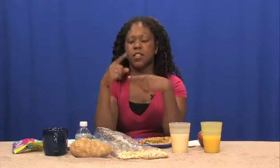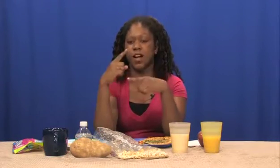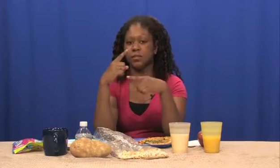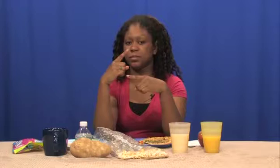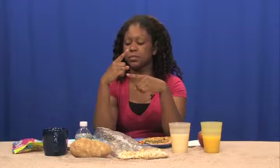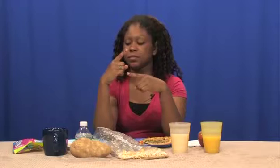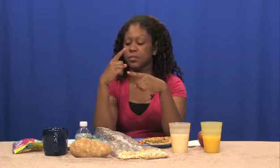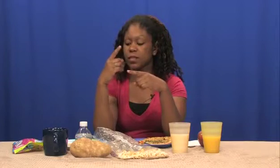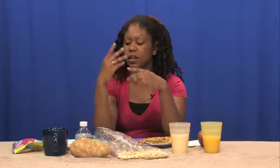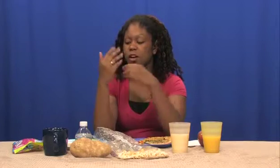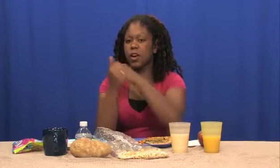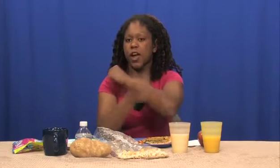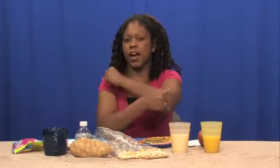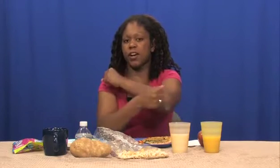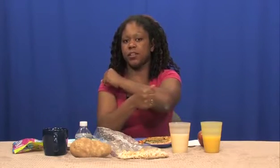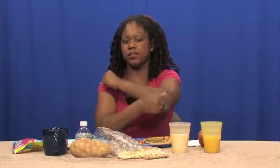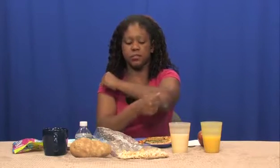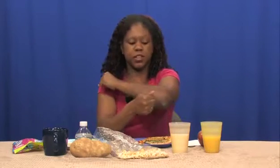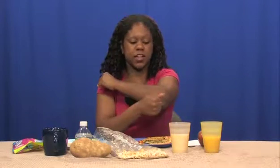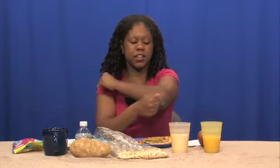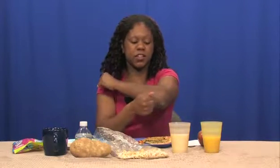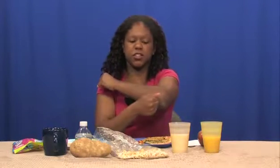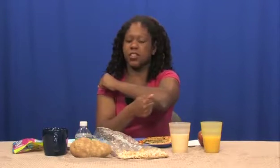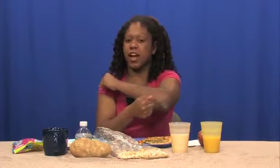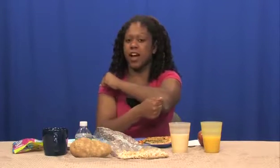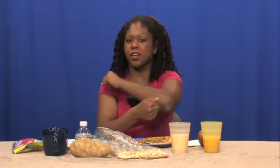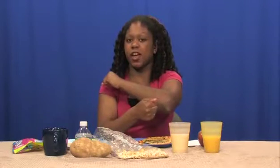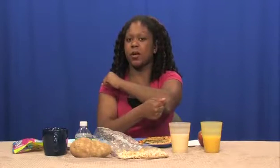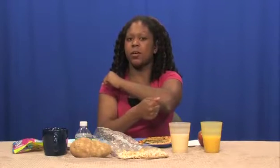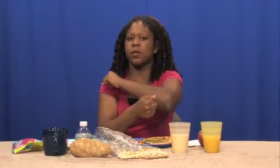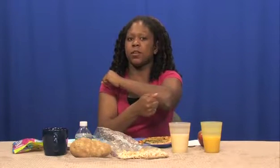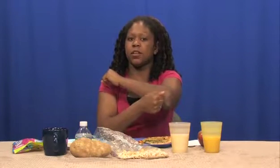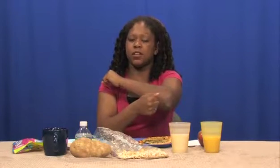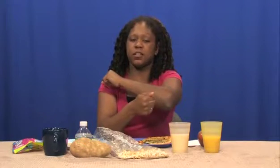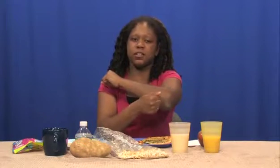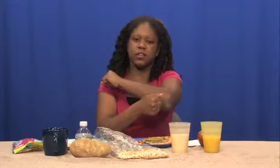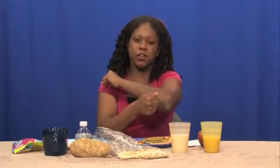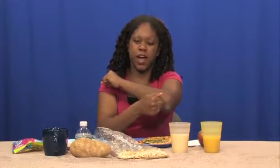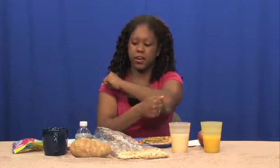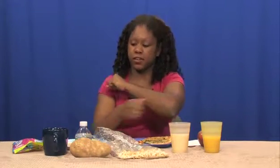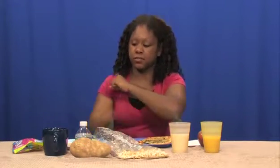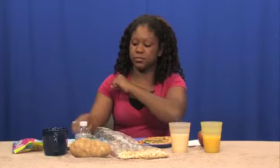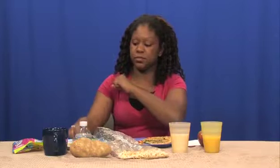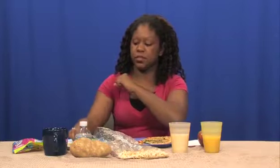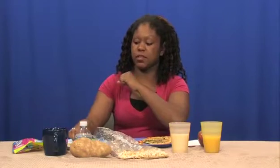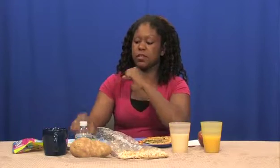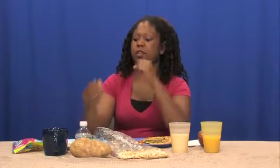sign. Cracker, it's like this, you're just knocking your elbow. Cracker.